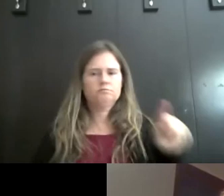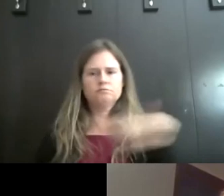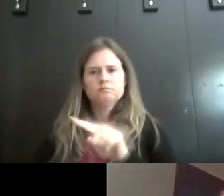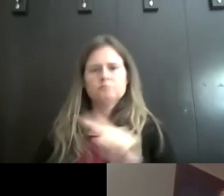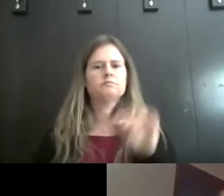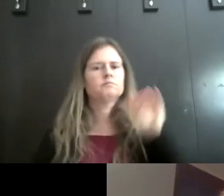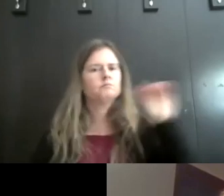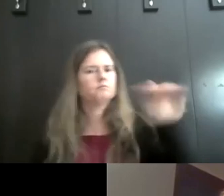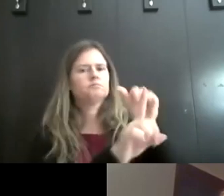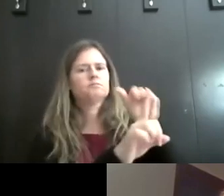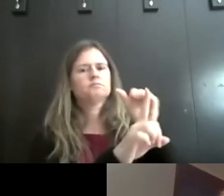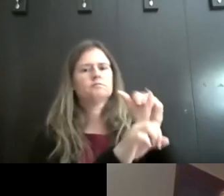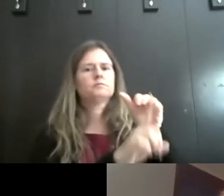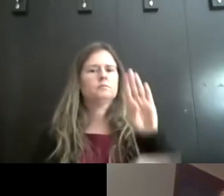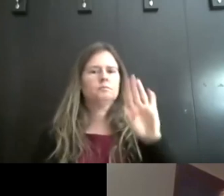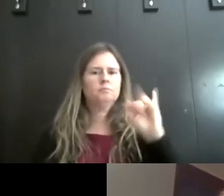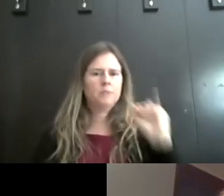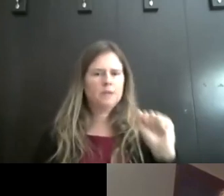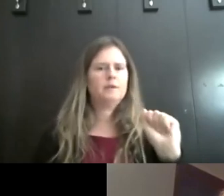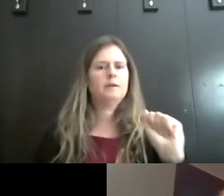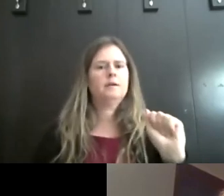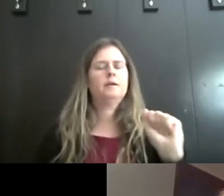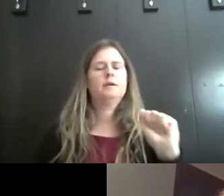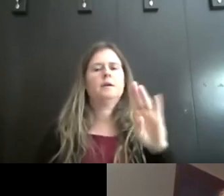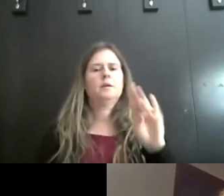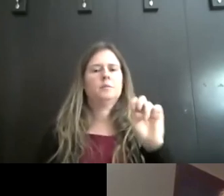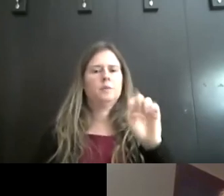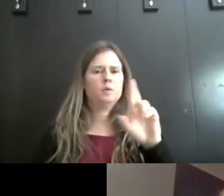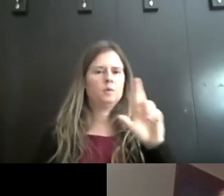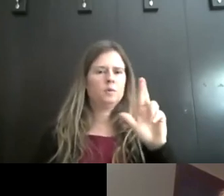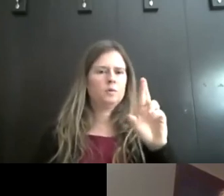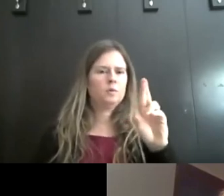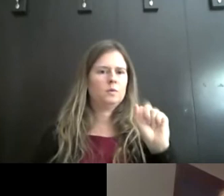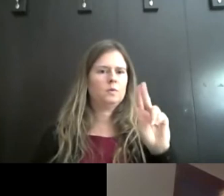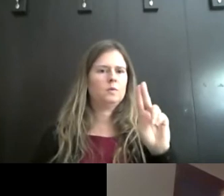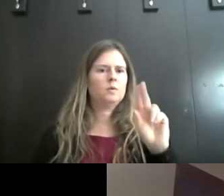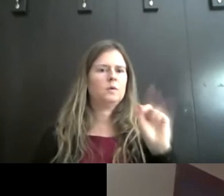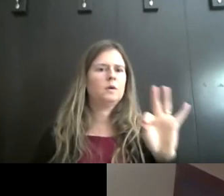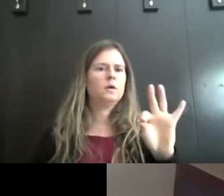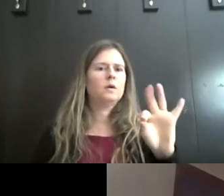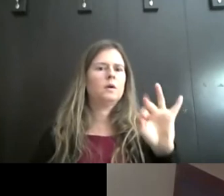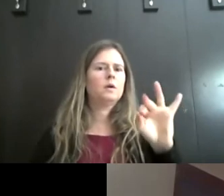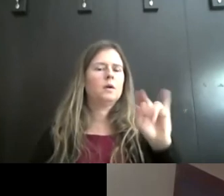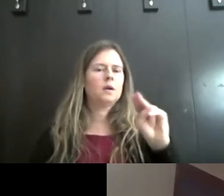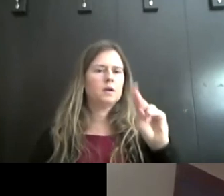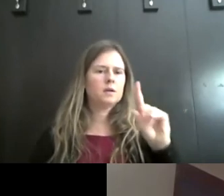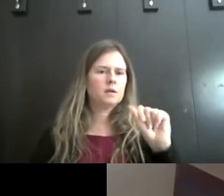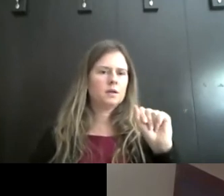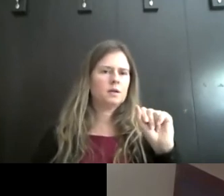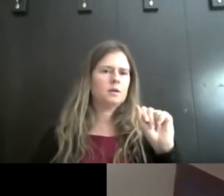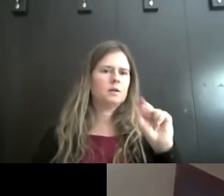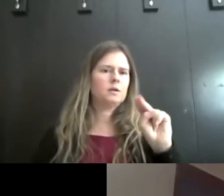the Bureau of Indian Affairs, and it's called OFA, Office of